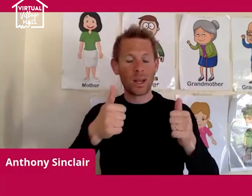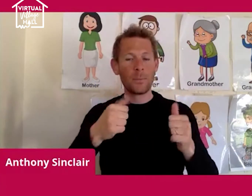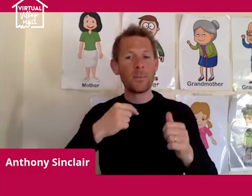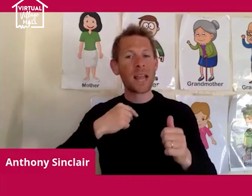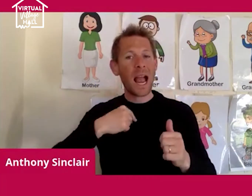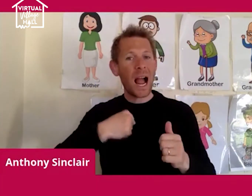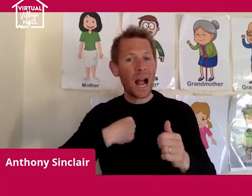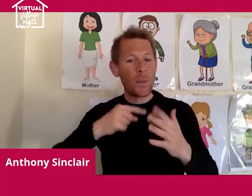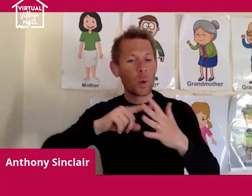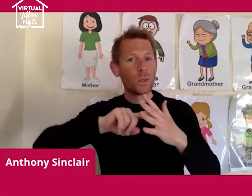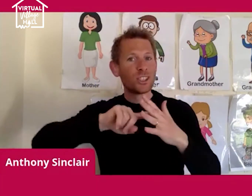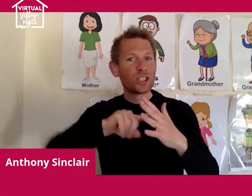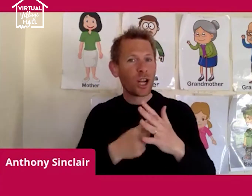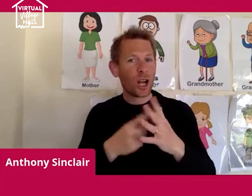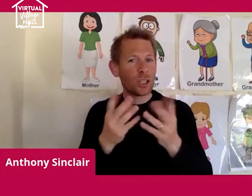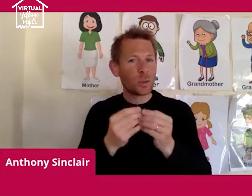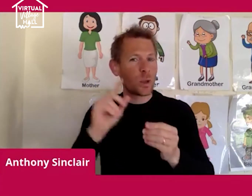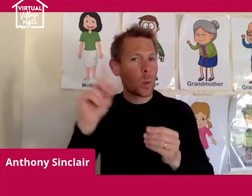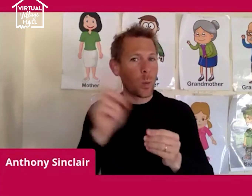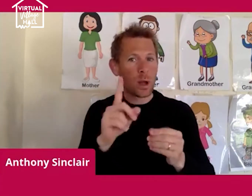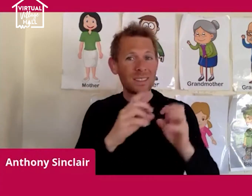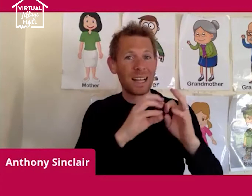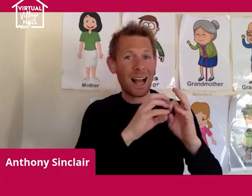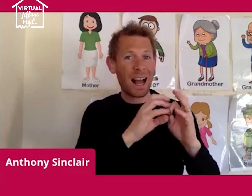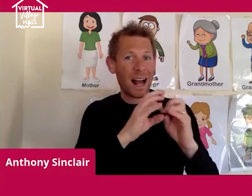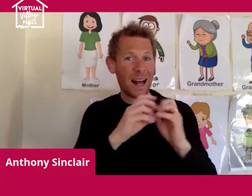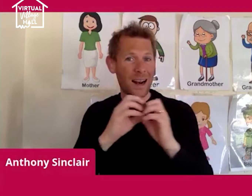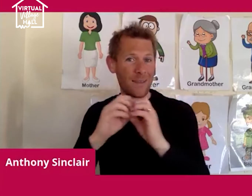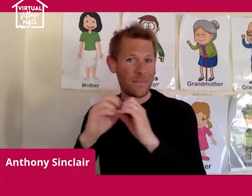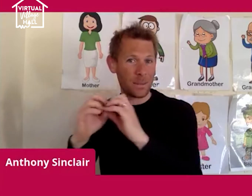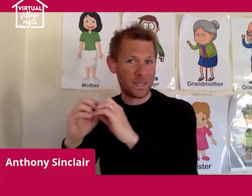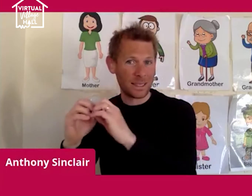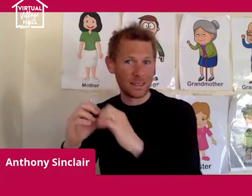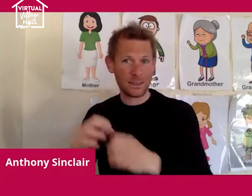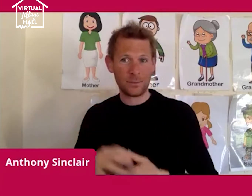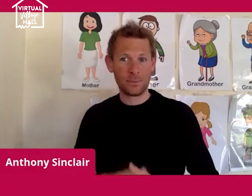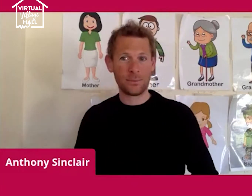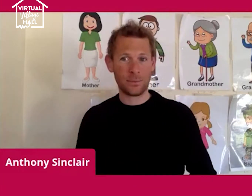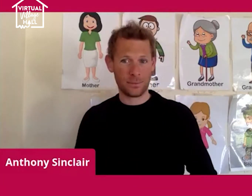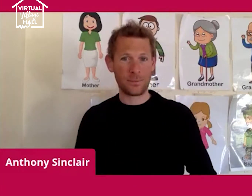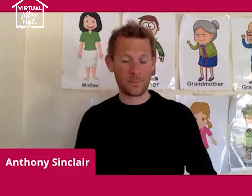time. Okay, so I will start with the alphabet.